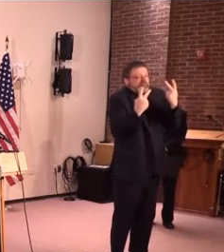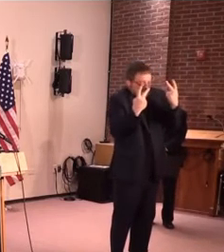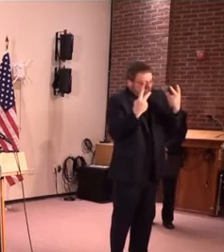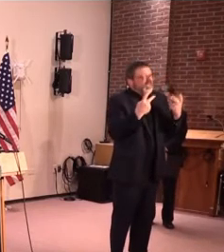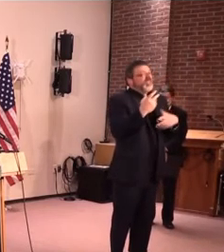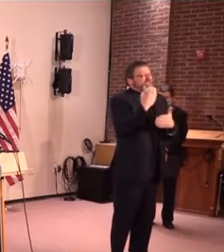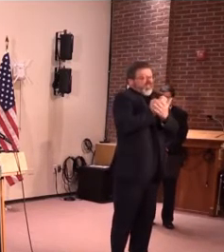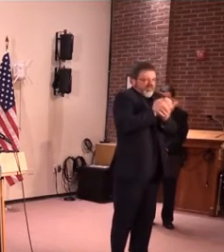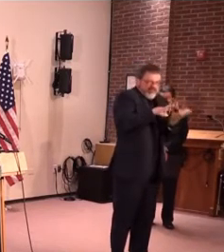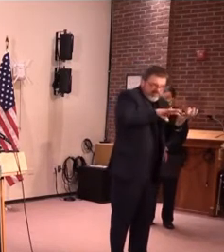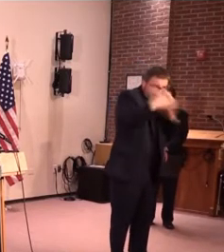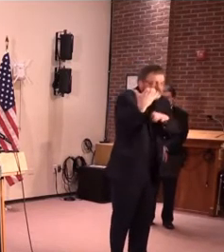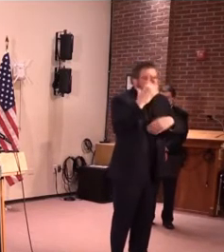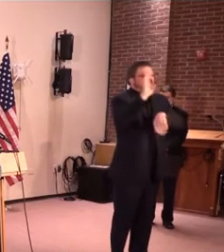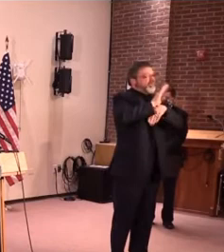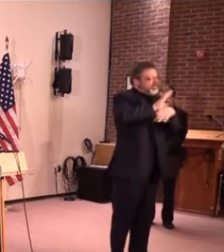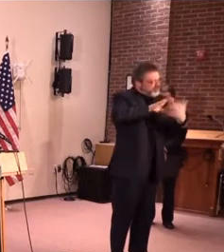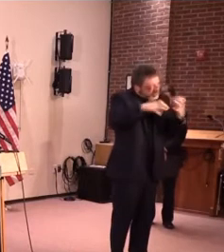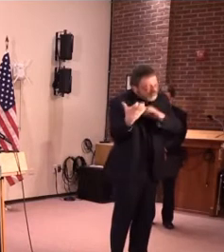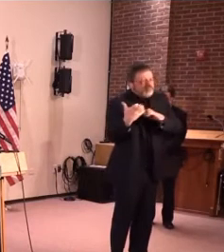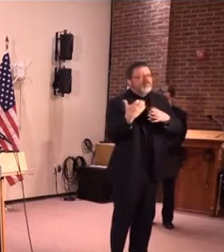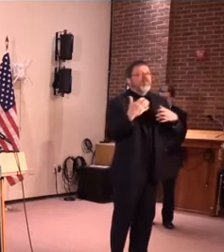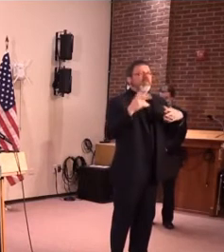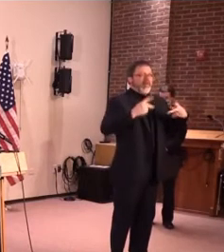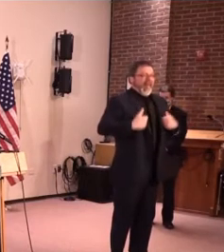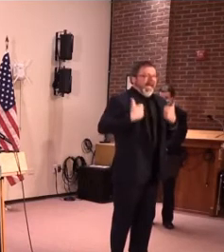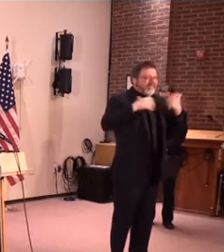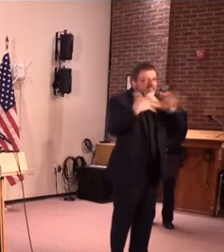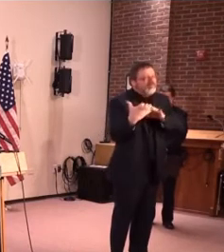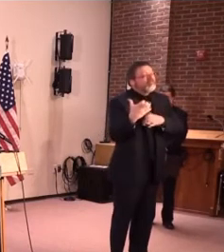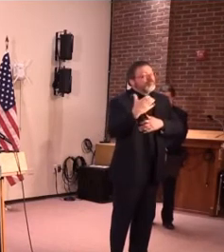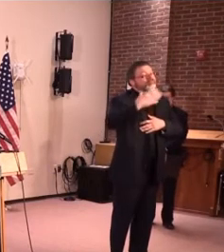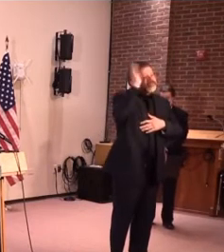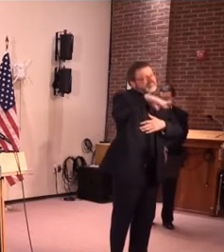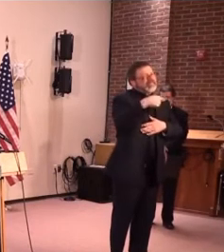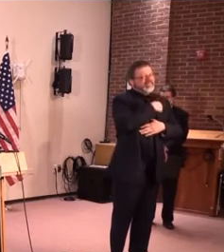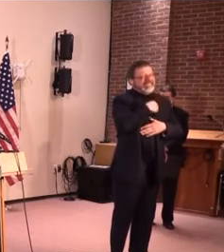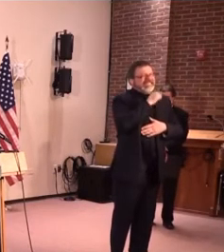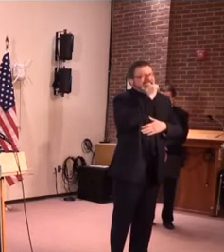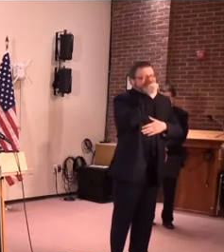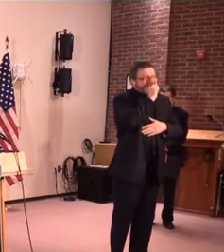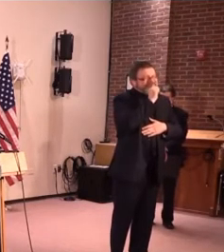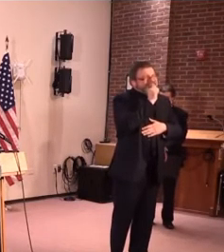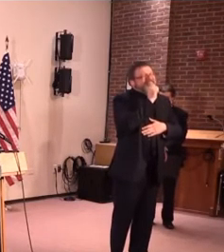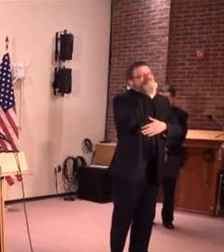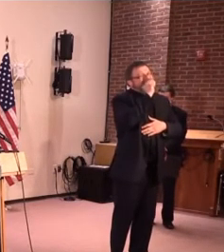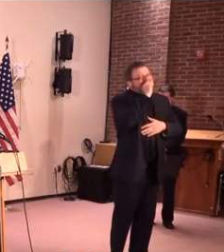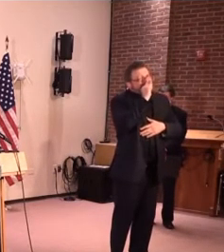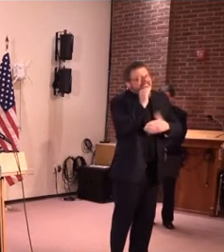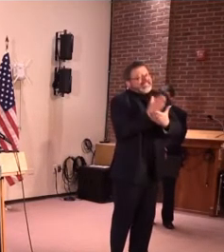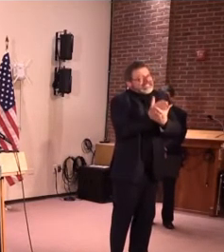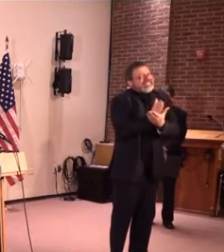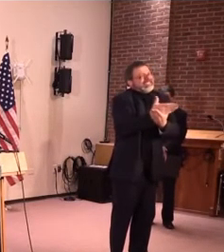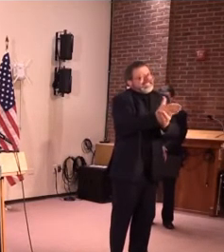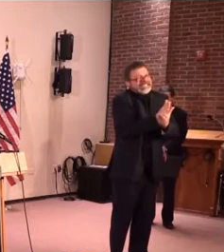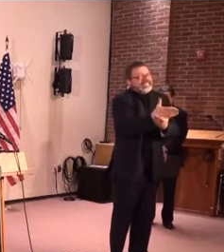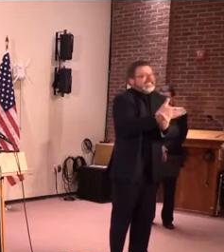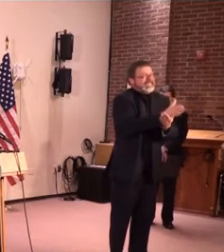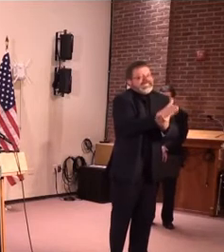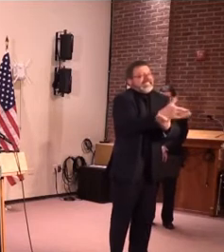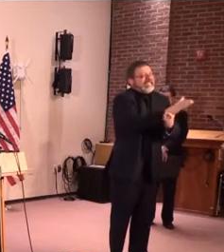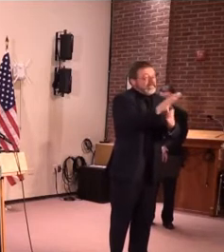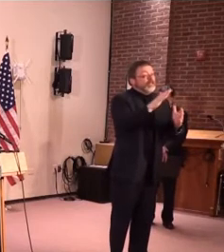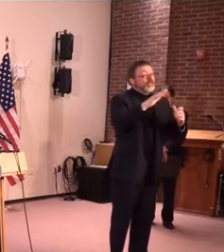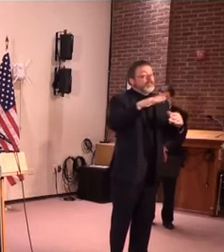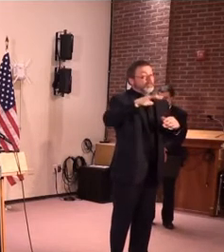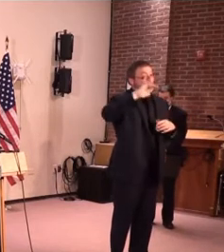and remained united, adhering to the executive orders and the guidance, and ultimately slowing the spread. We